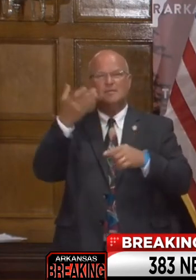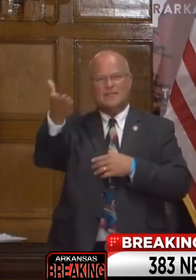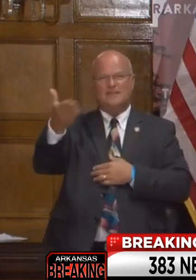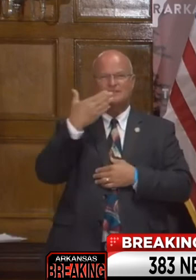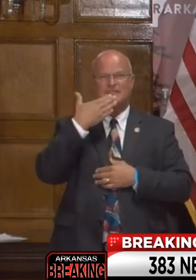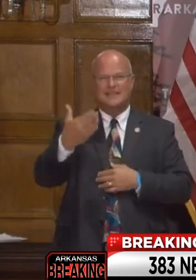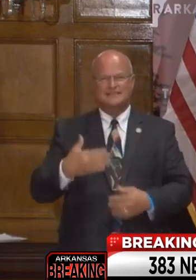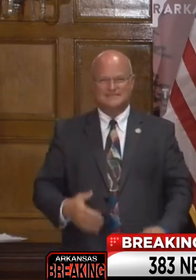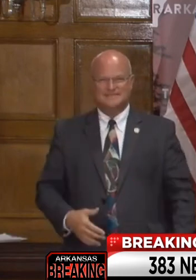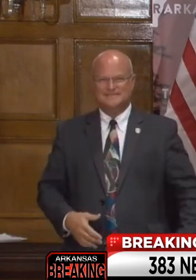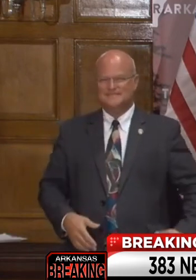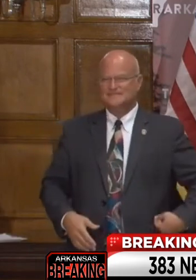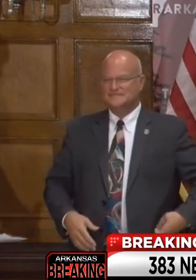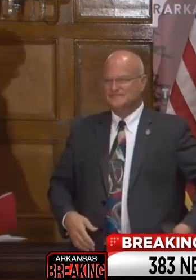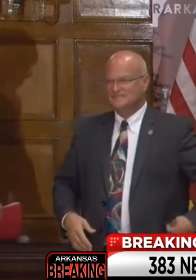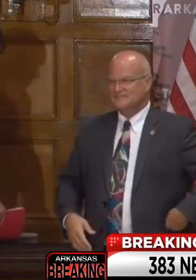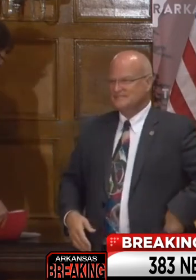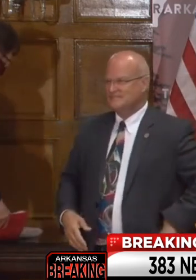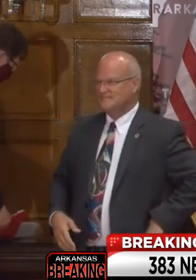Monticello.